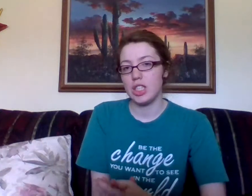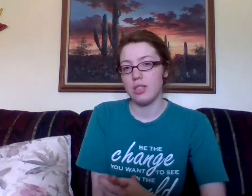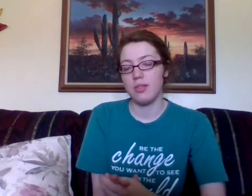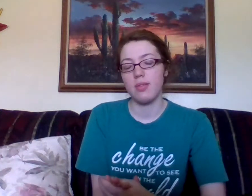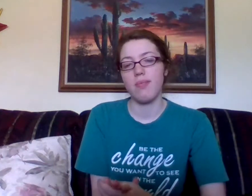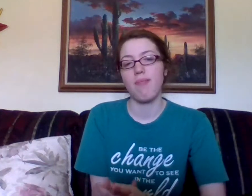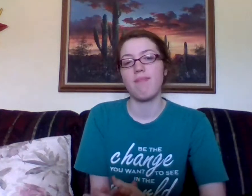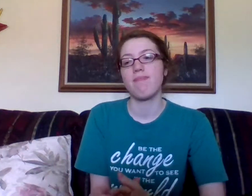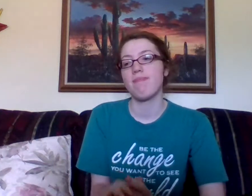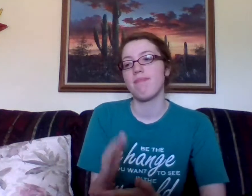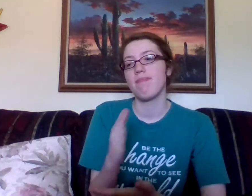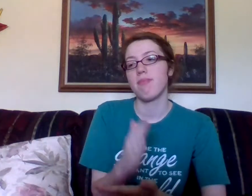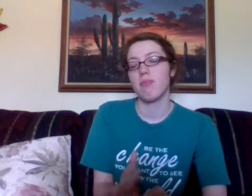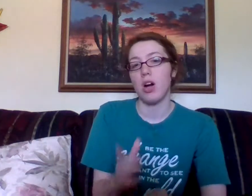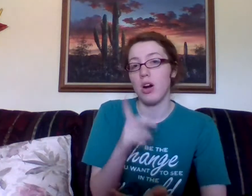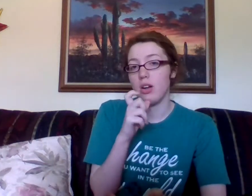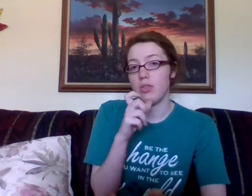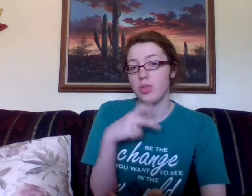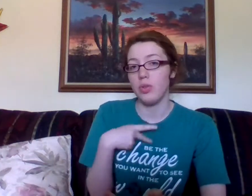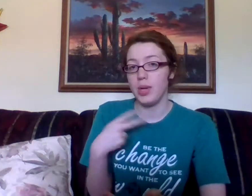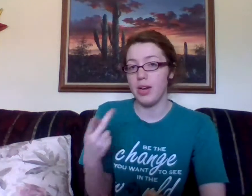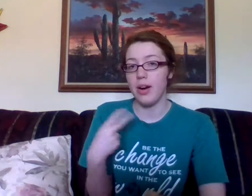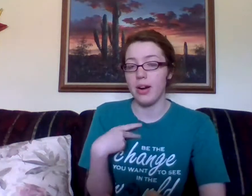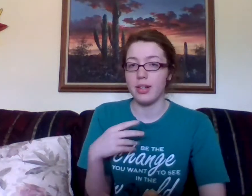it's part of who we are.